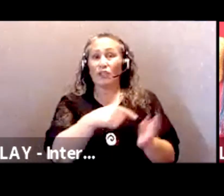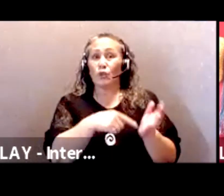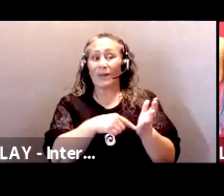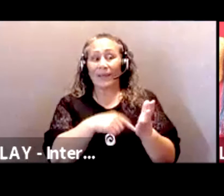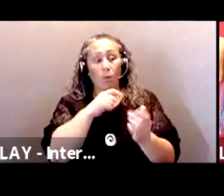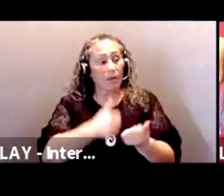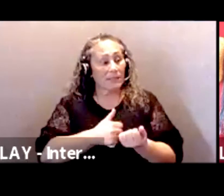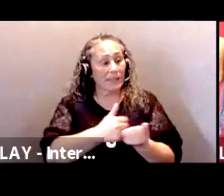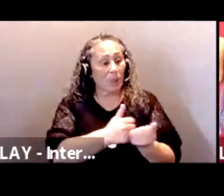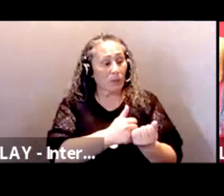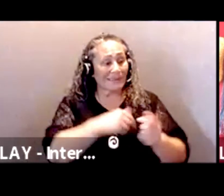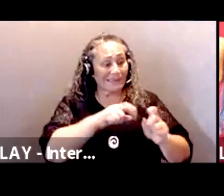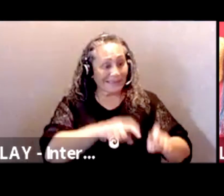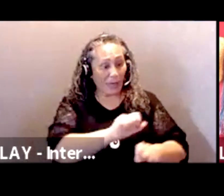there,